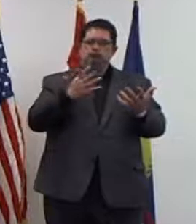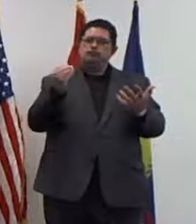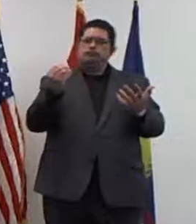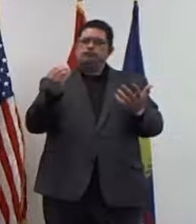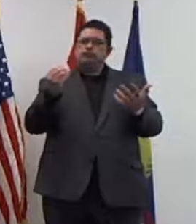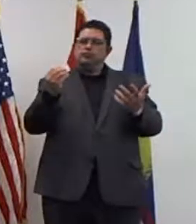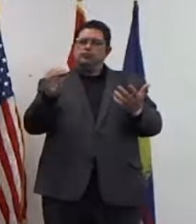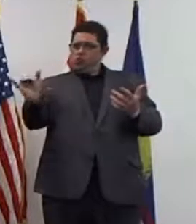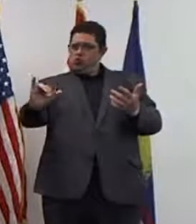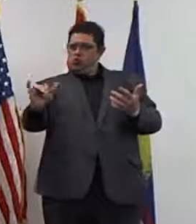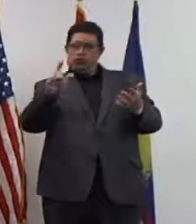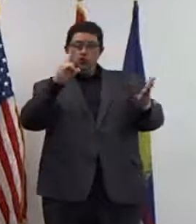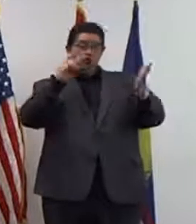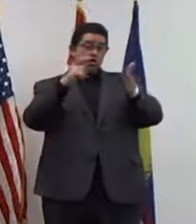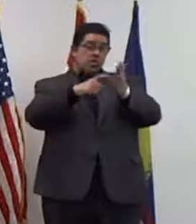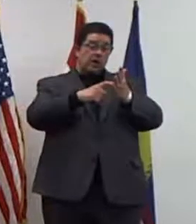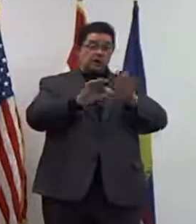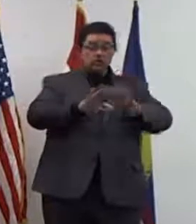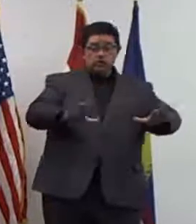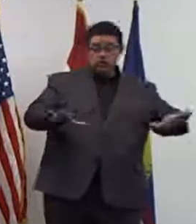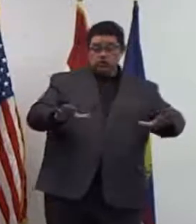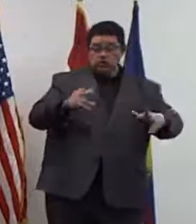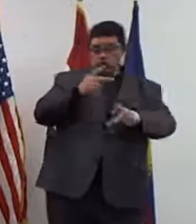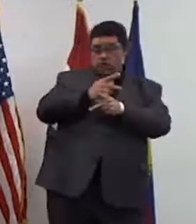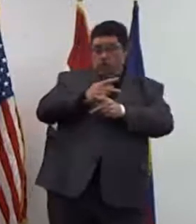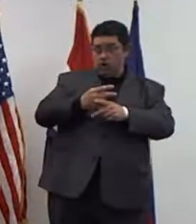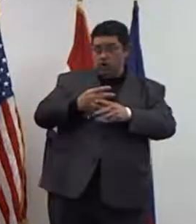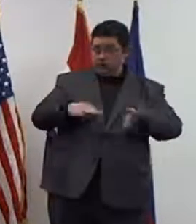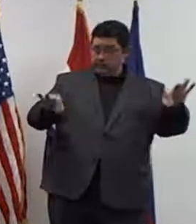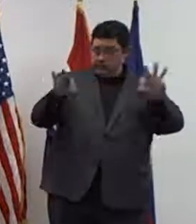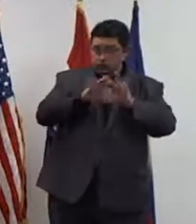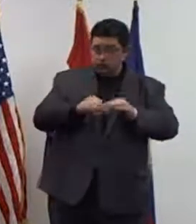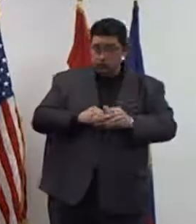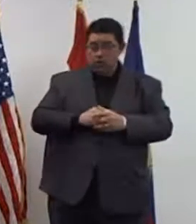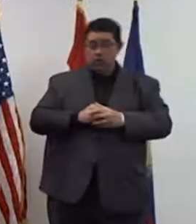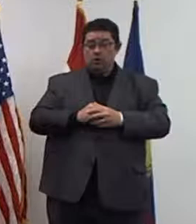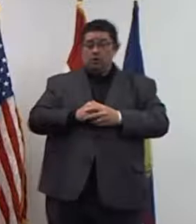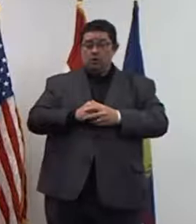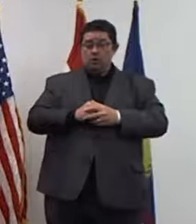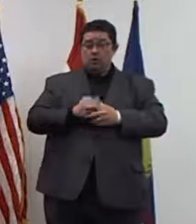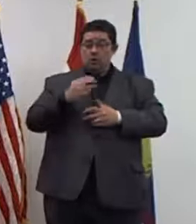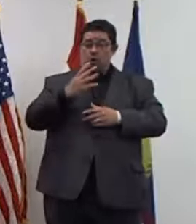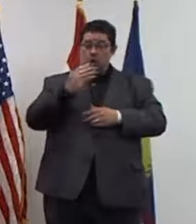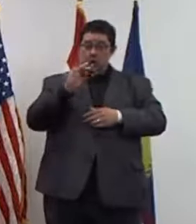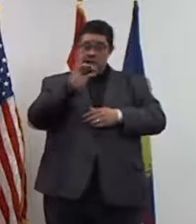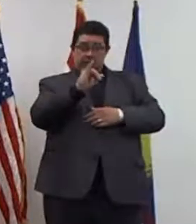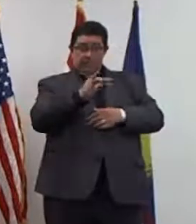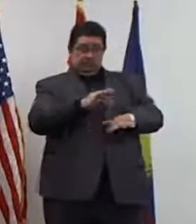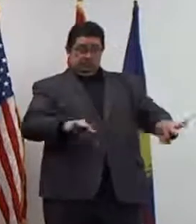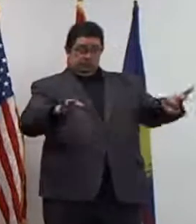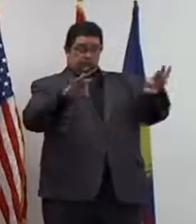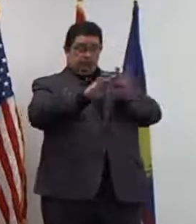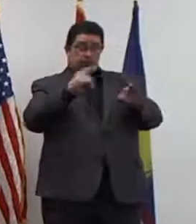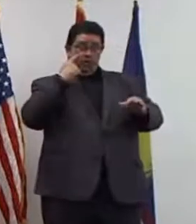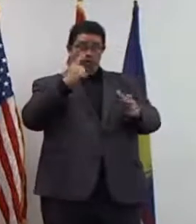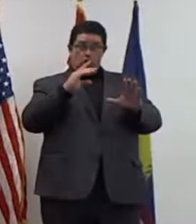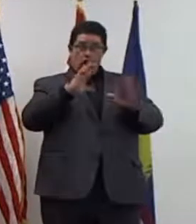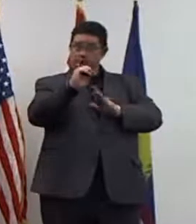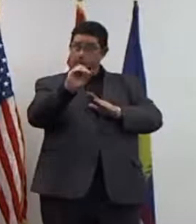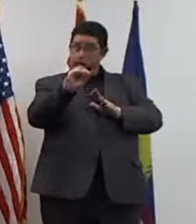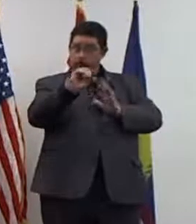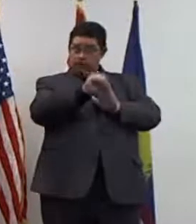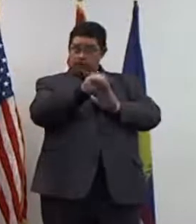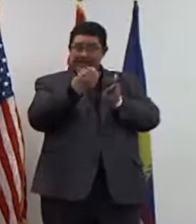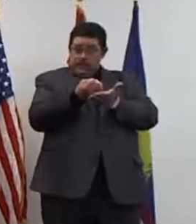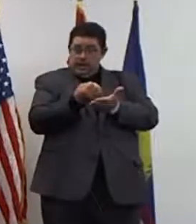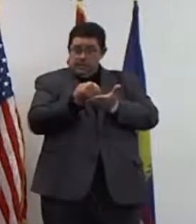we also recognize that child care is essential, and its infrastructure is essential to the Missouri's economy, and providing a